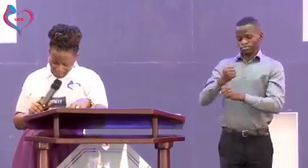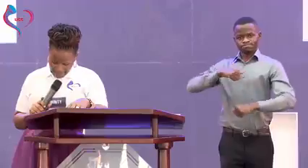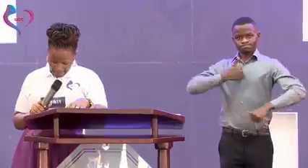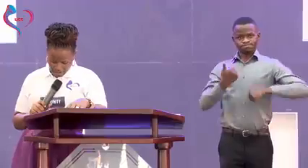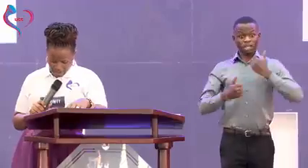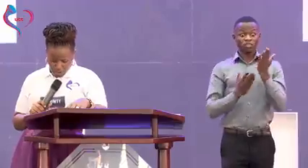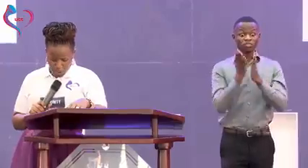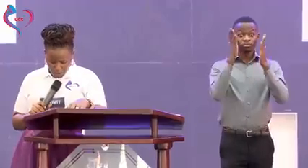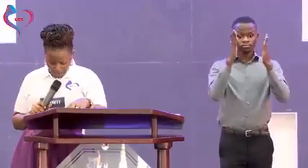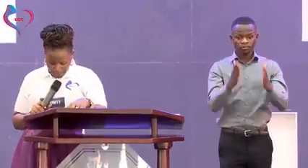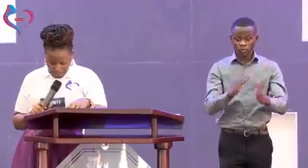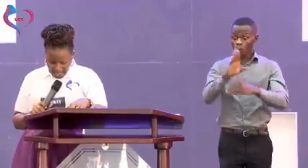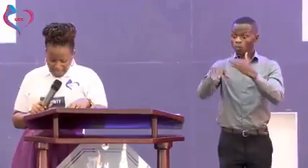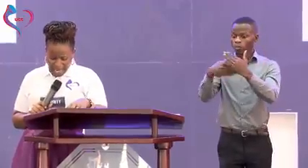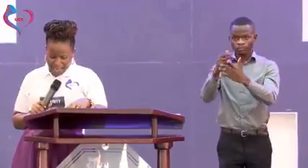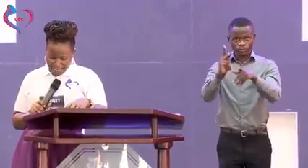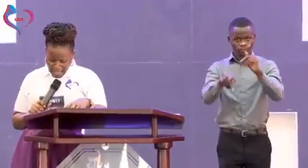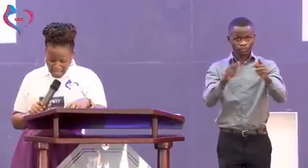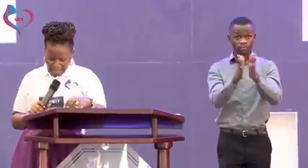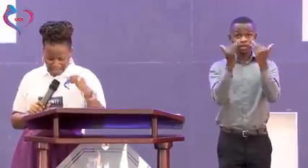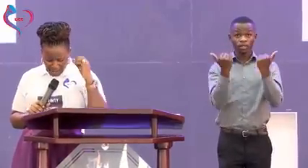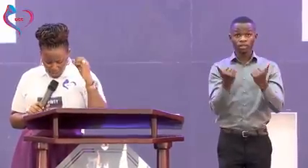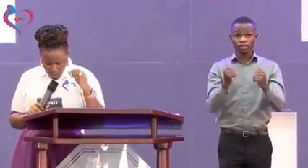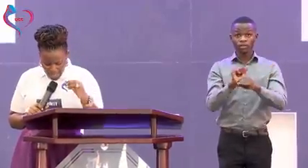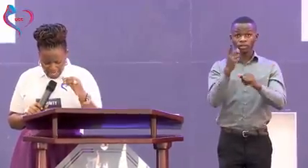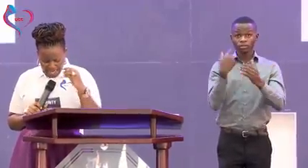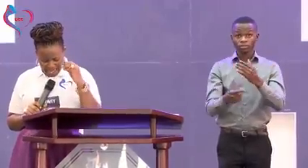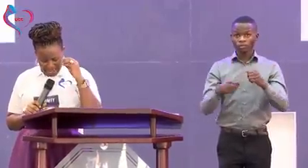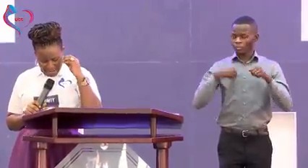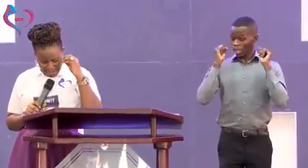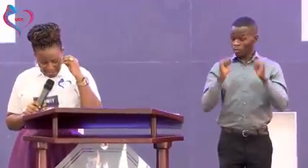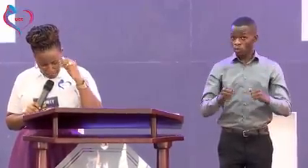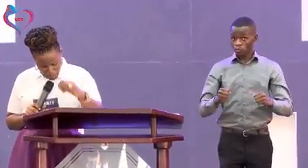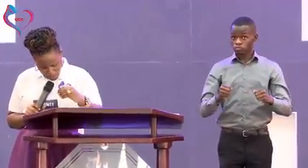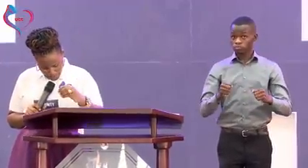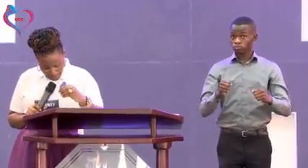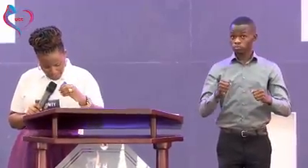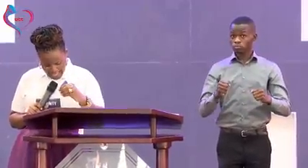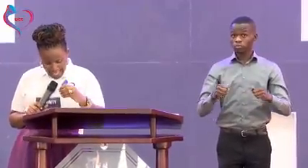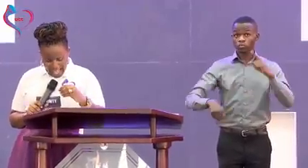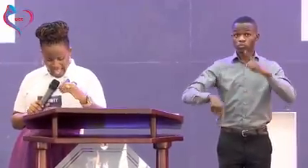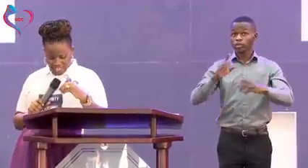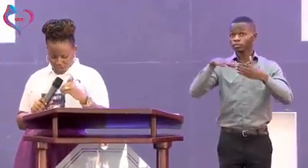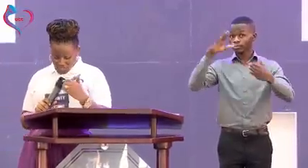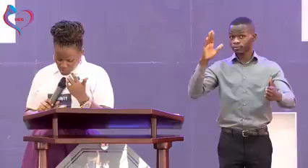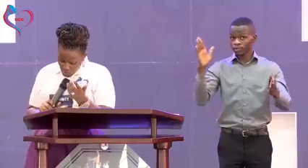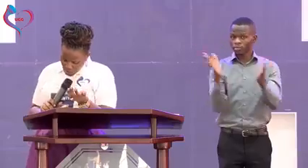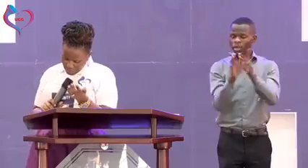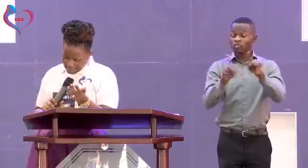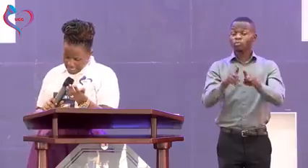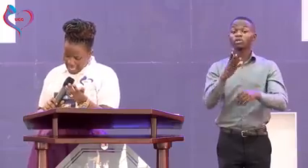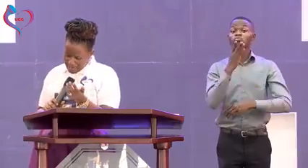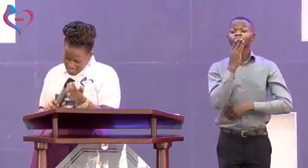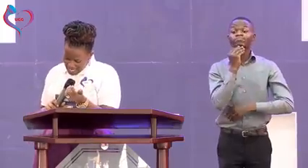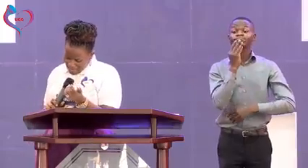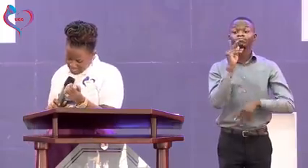a servant to all, that I might win the more. And to the